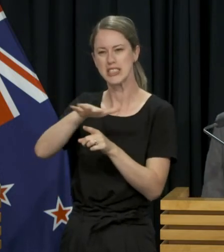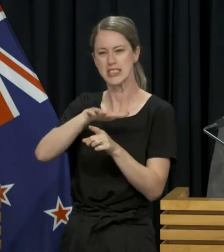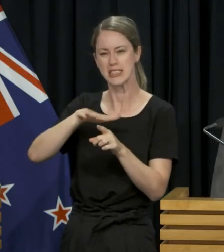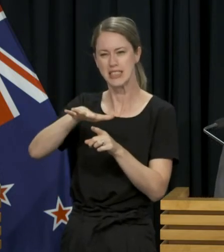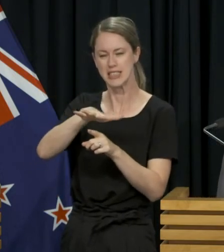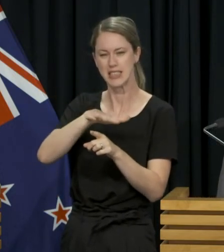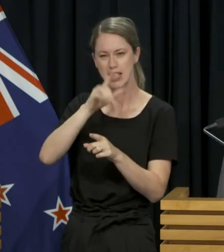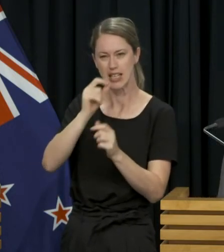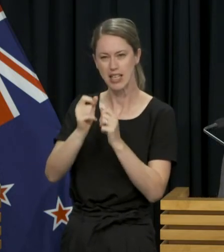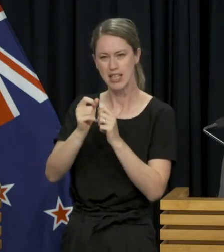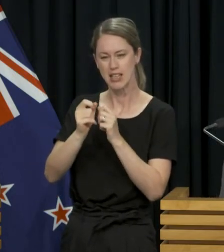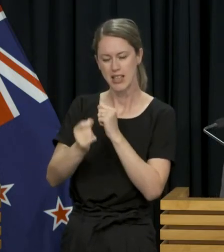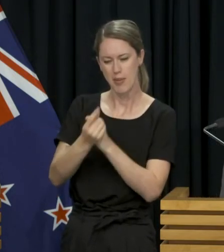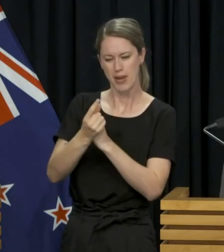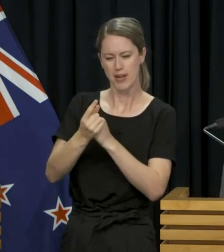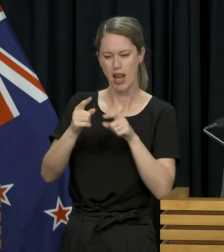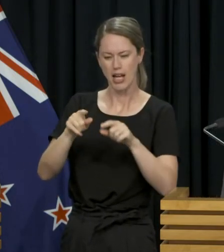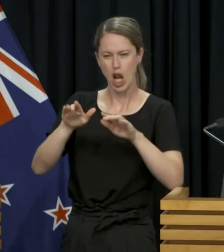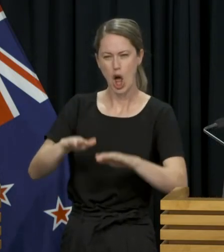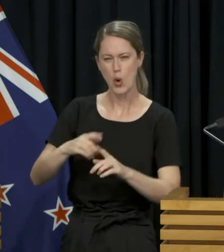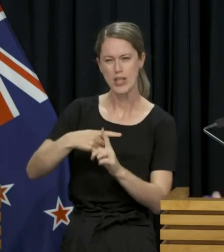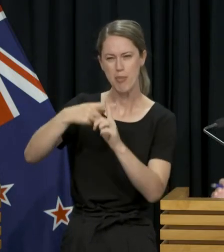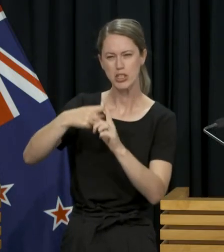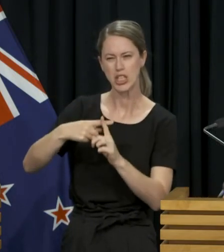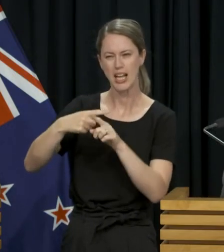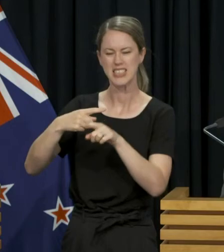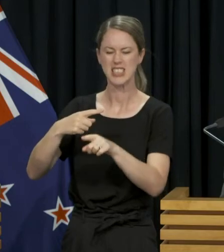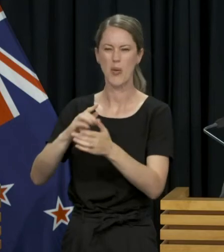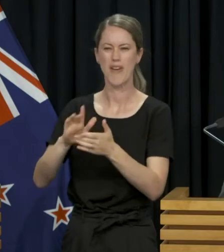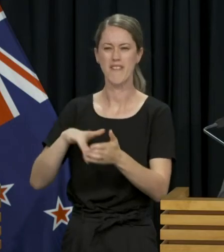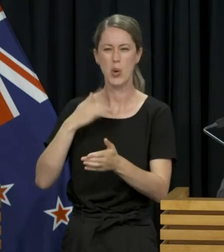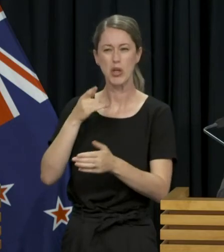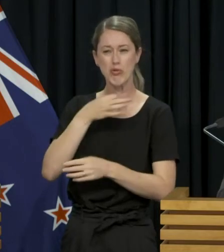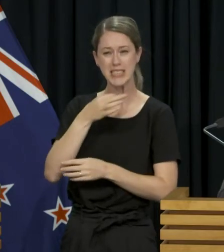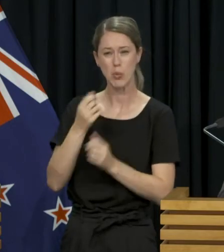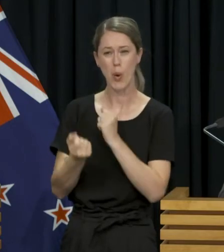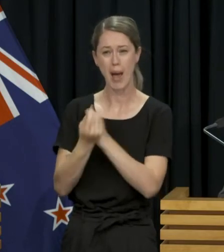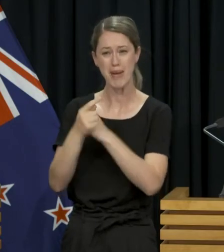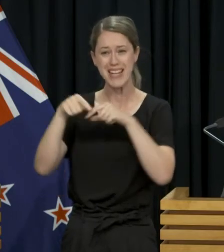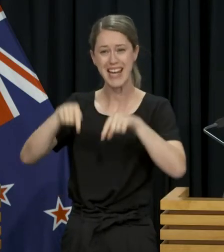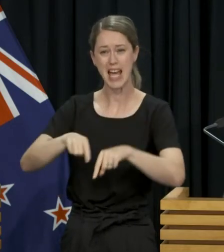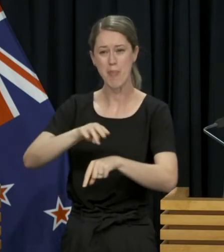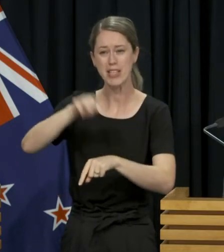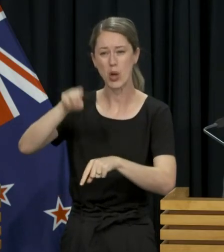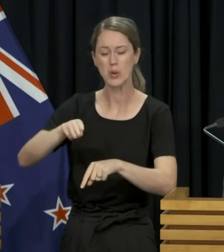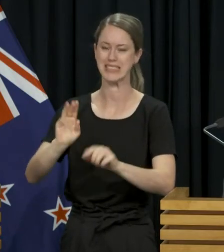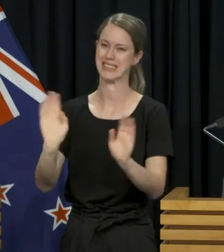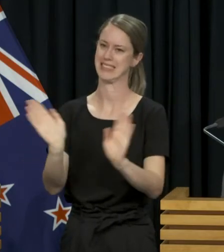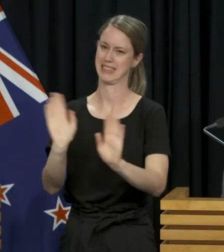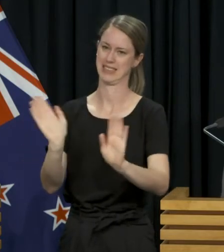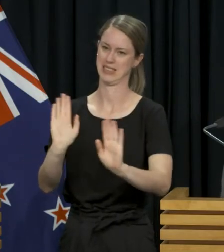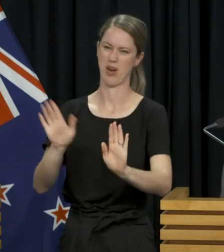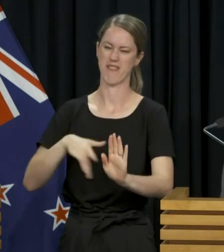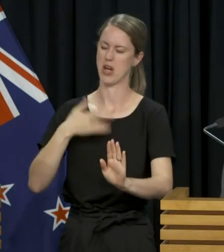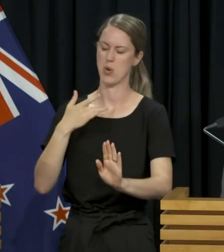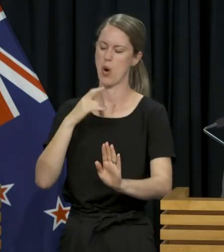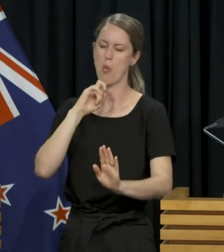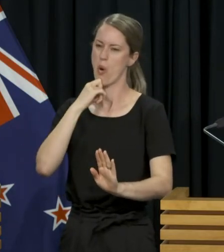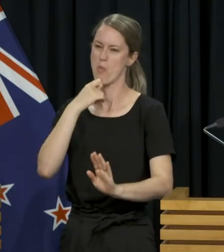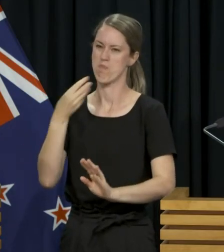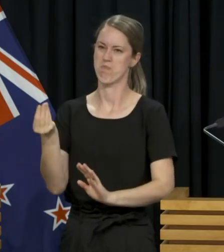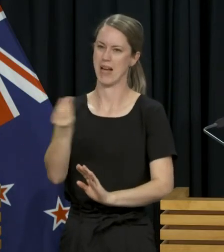laboratory, would be required, and therefore that is not considered a risk in this situation where this person was